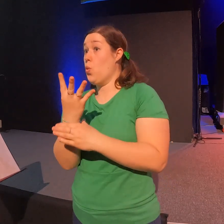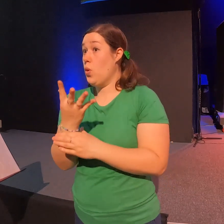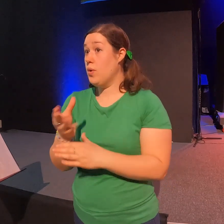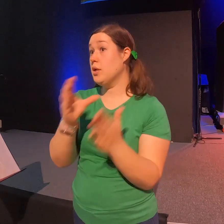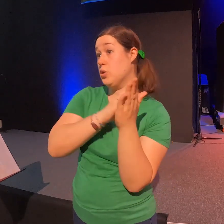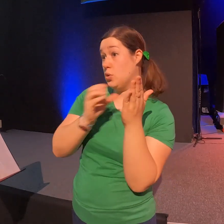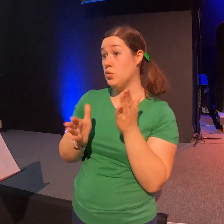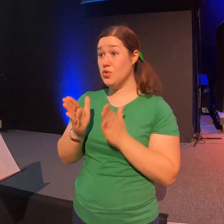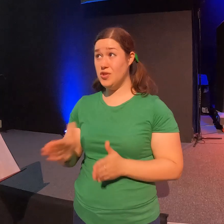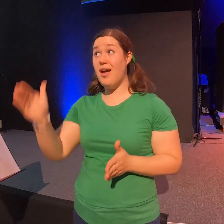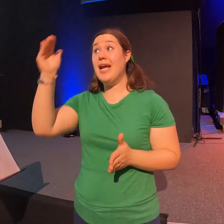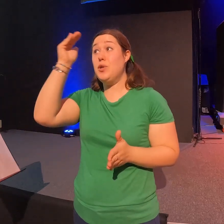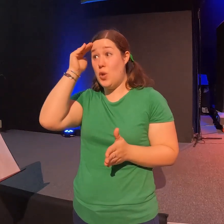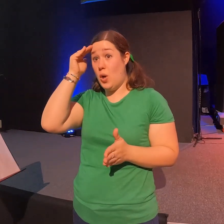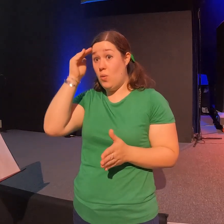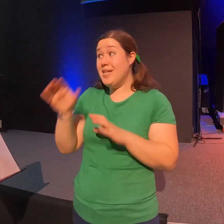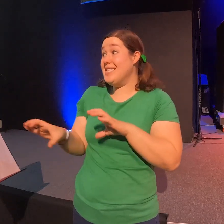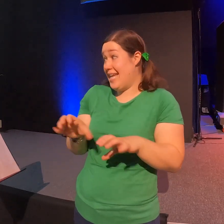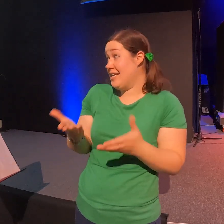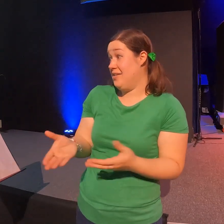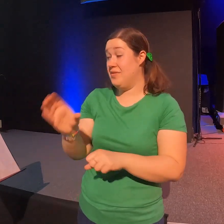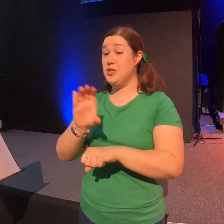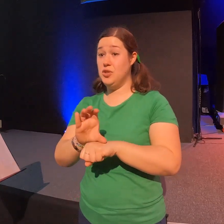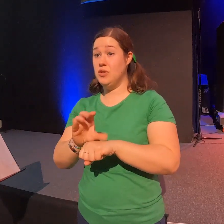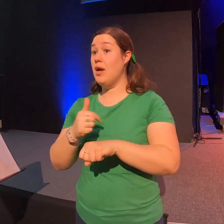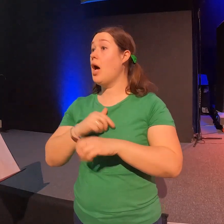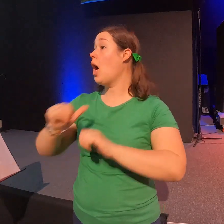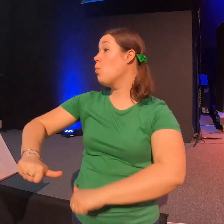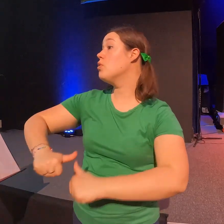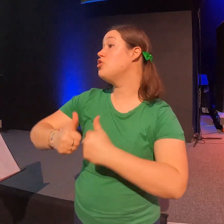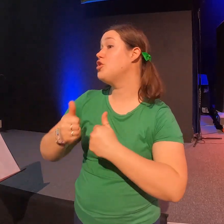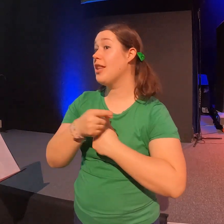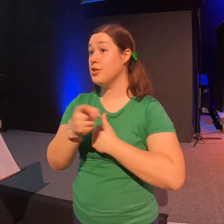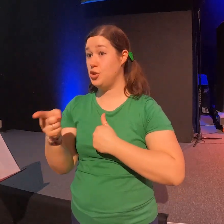fact, I challenge you. Here, you ready for this? I will give you